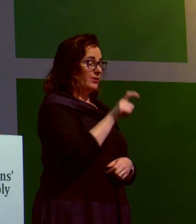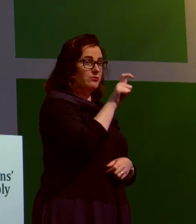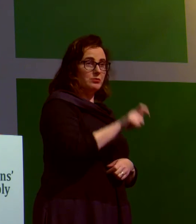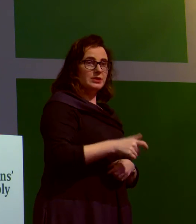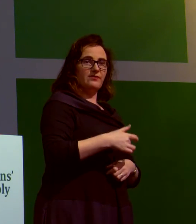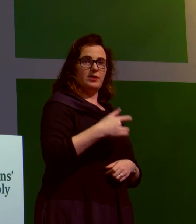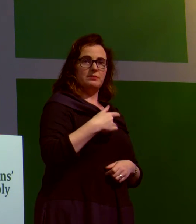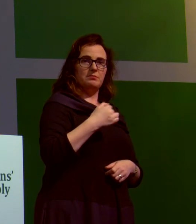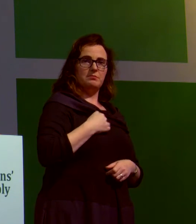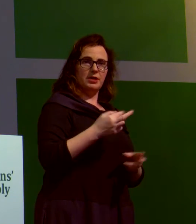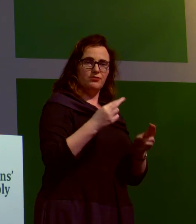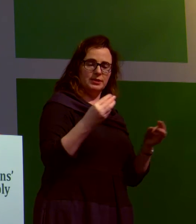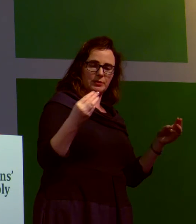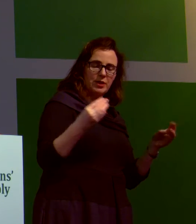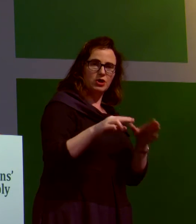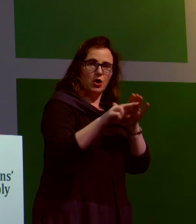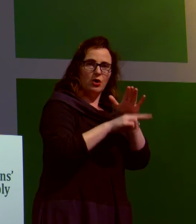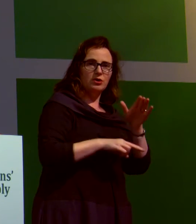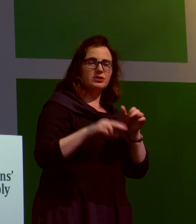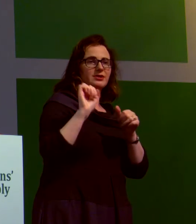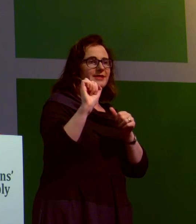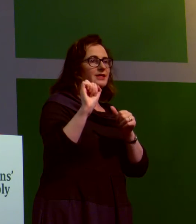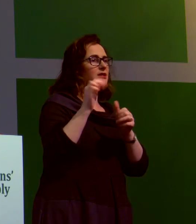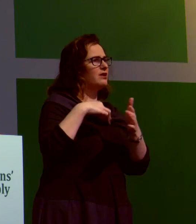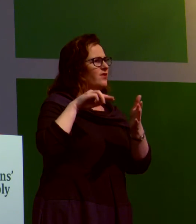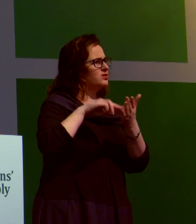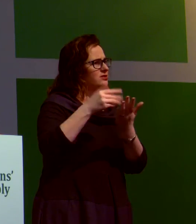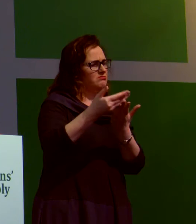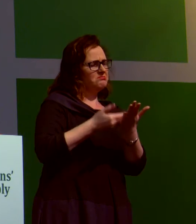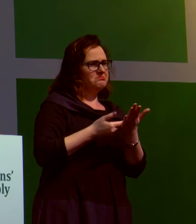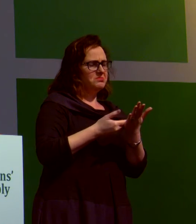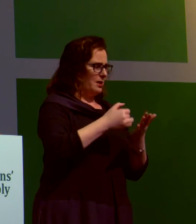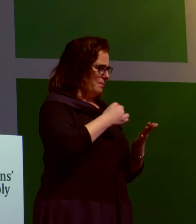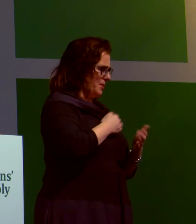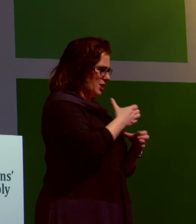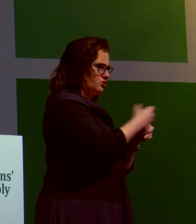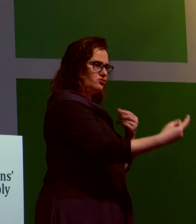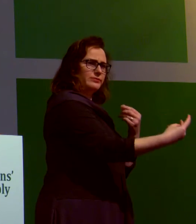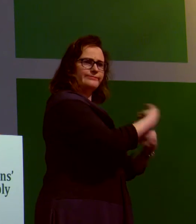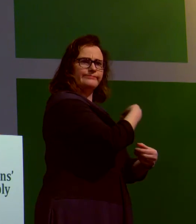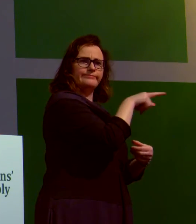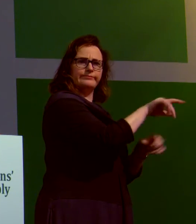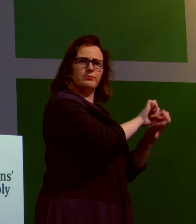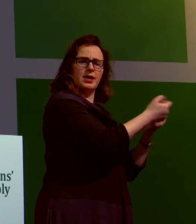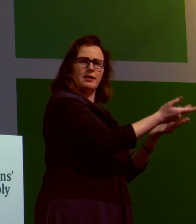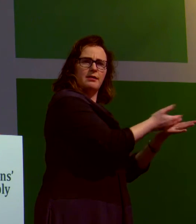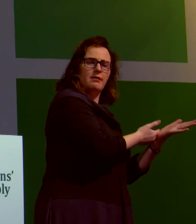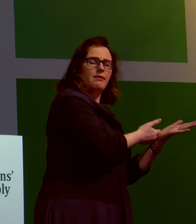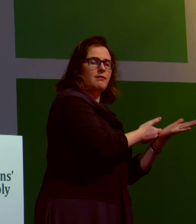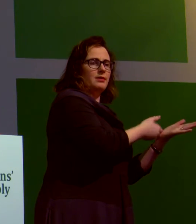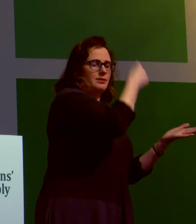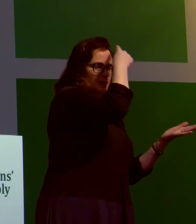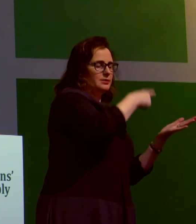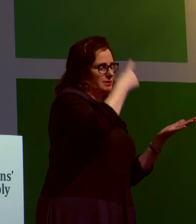that are protected under the European Convention on Human Rights have been violated by the state, they can take a case to this particular court. Now,